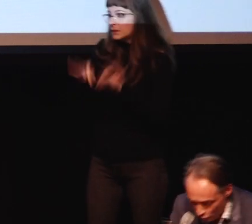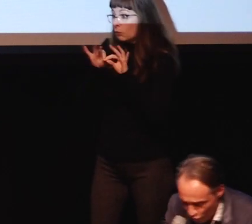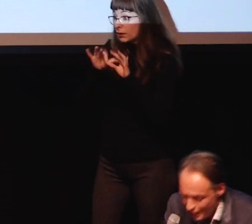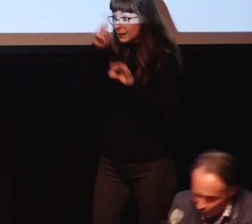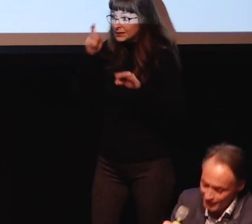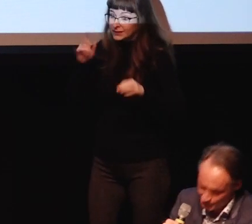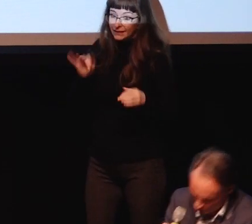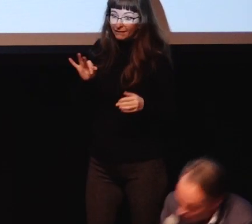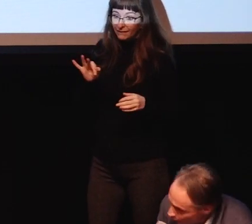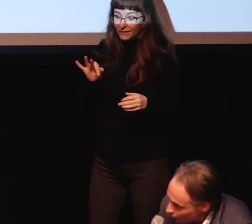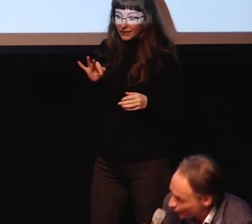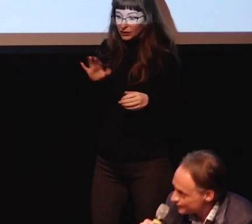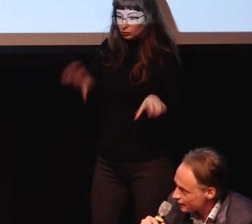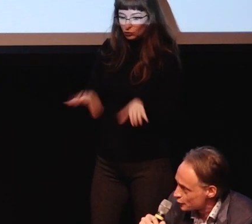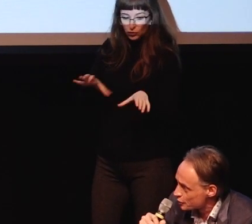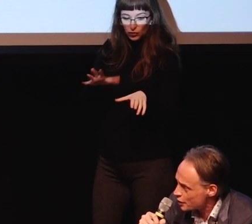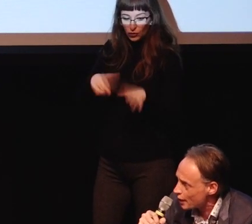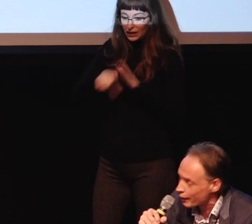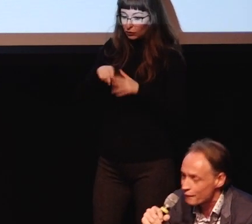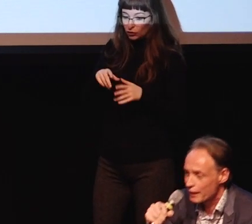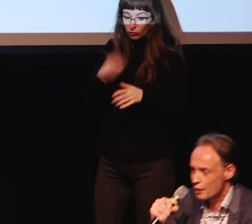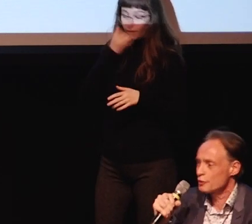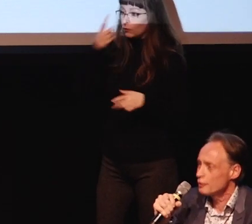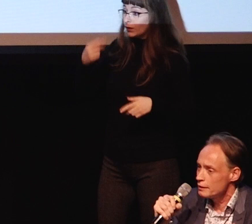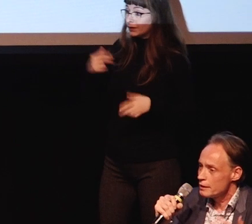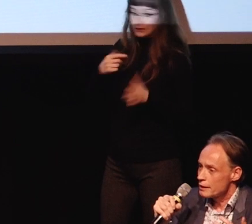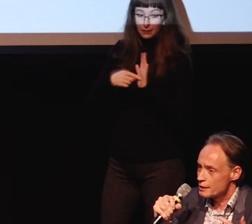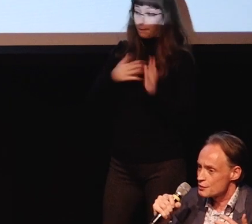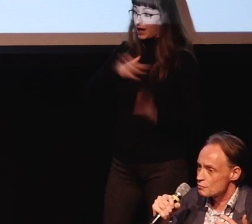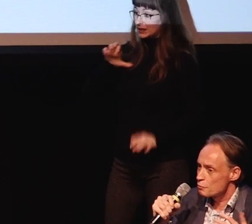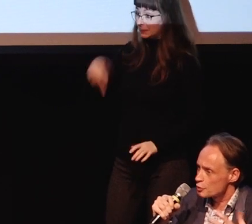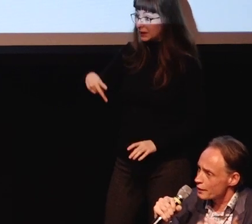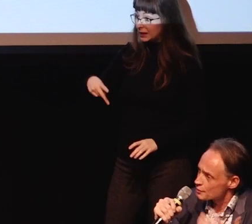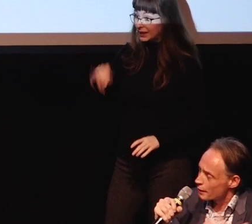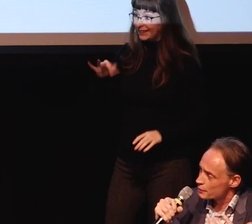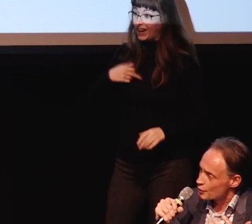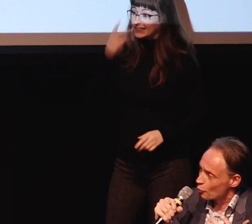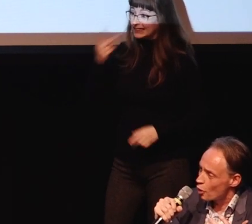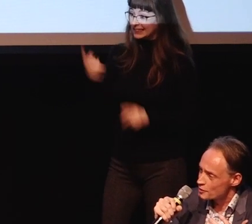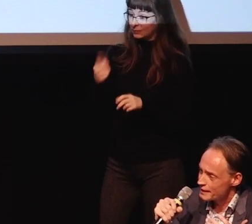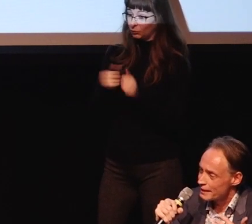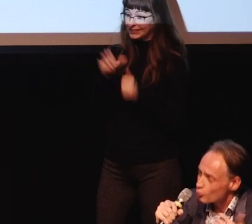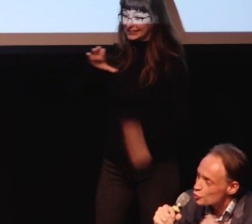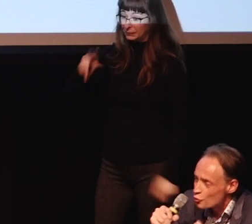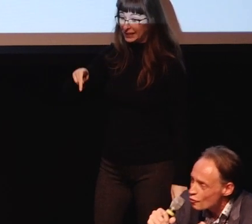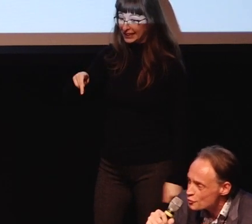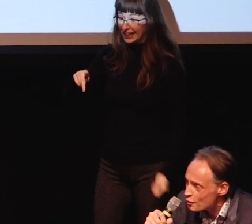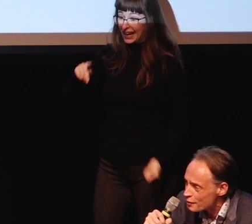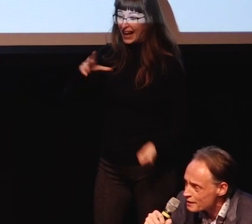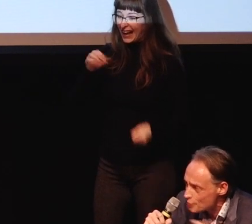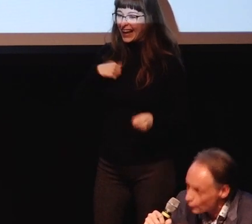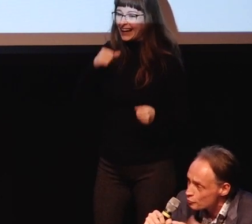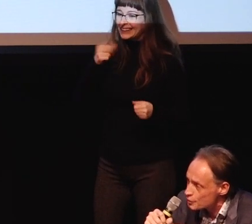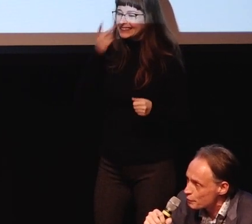sort of move my legs when I sit into a chair, and if a character is portraying somebody with cerebral palsy and they don't do those